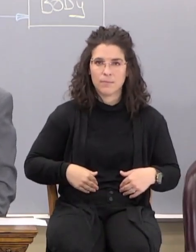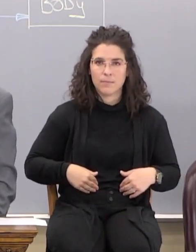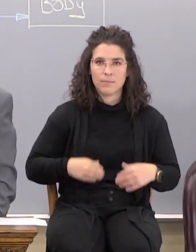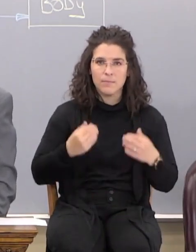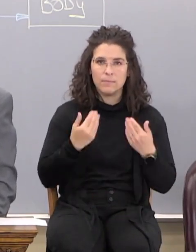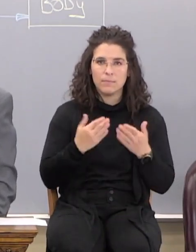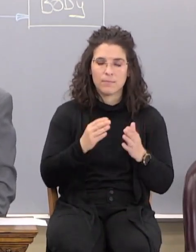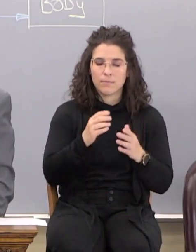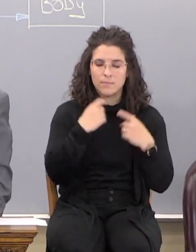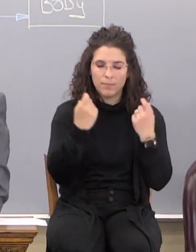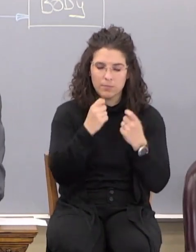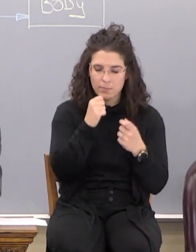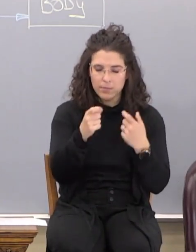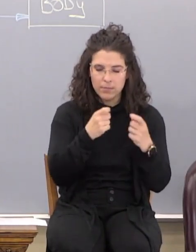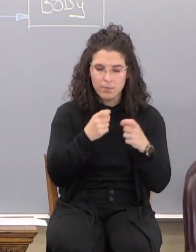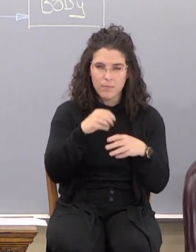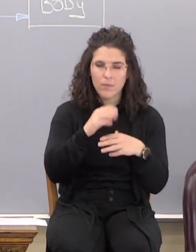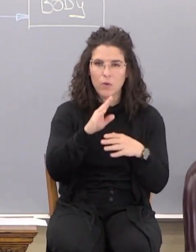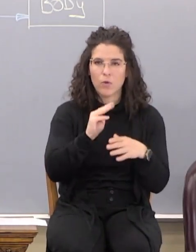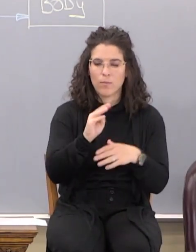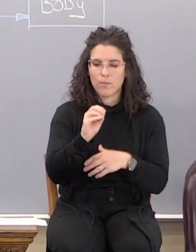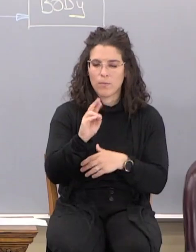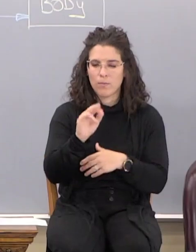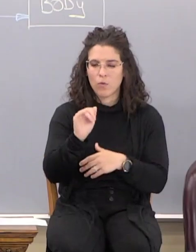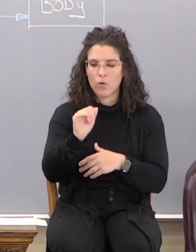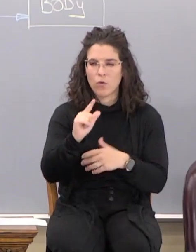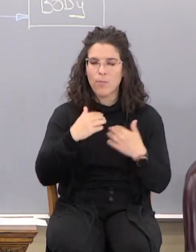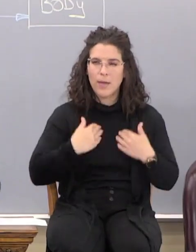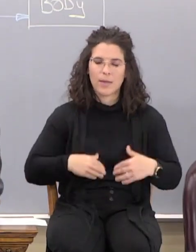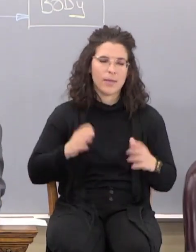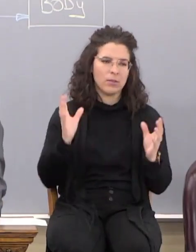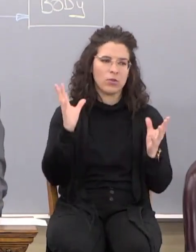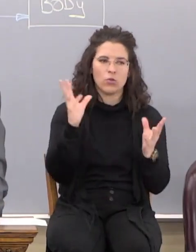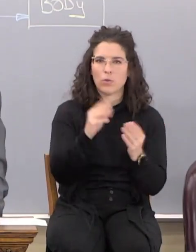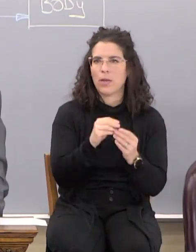Let sin not therefore reign in your mortal body. That's the totality of who you are.